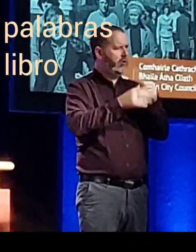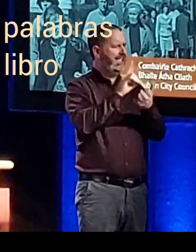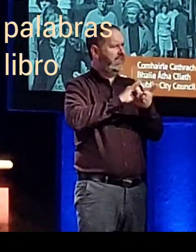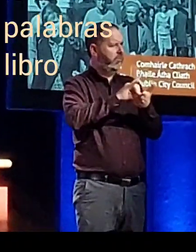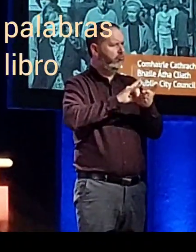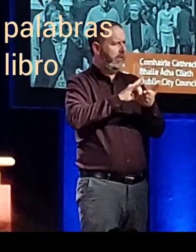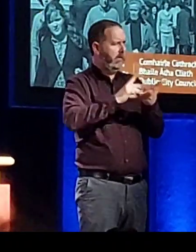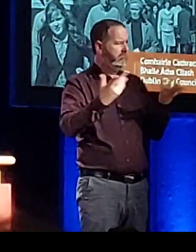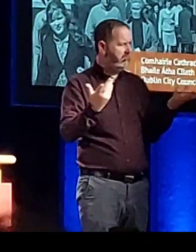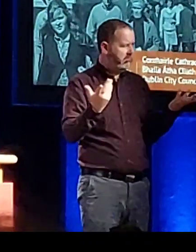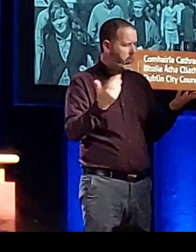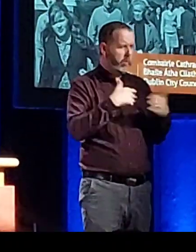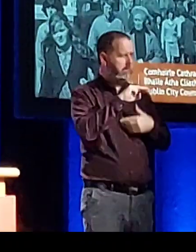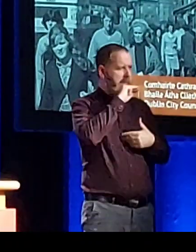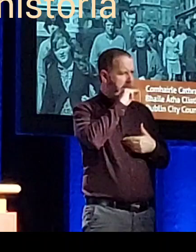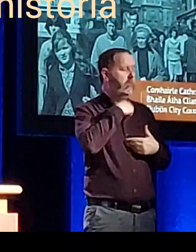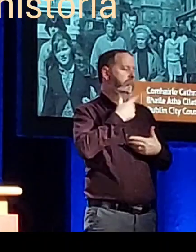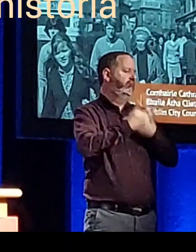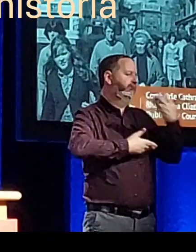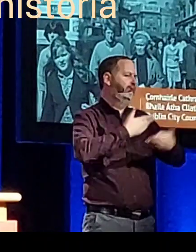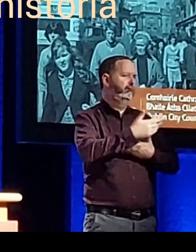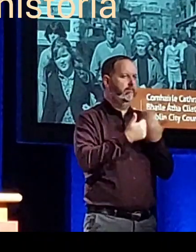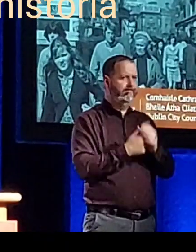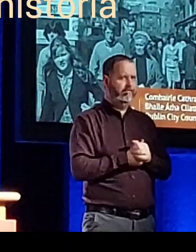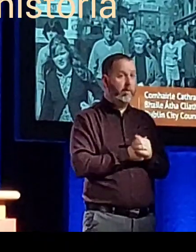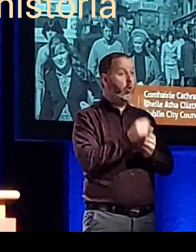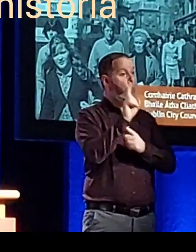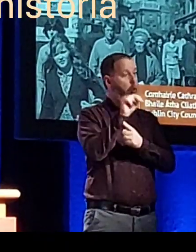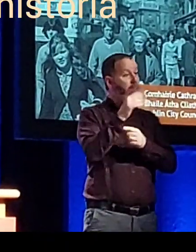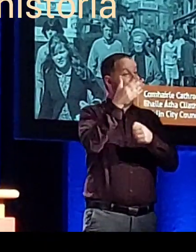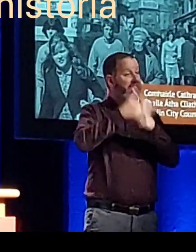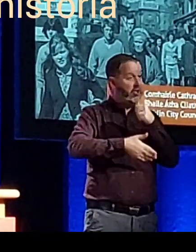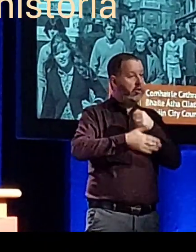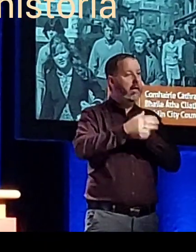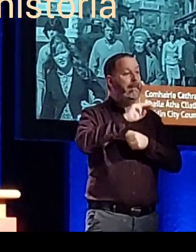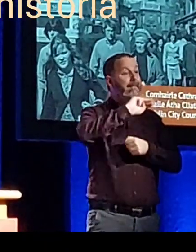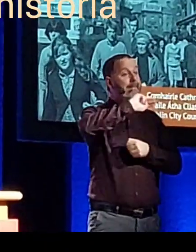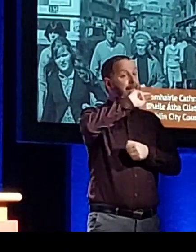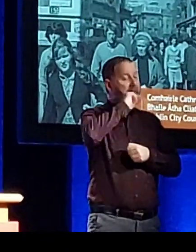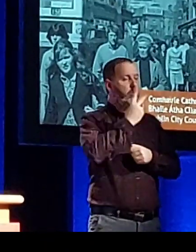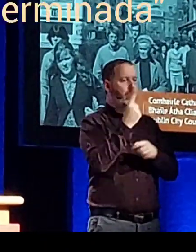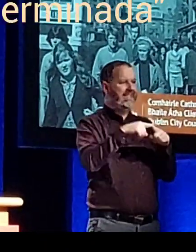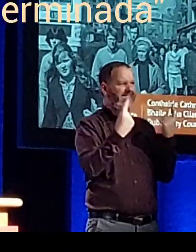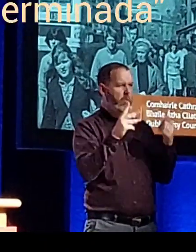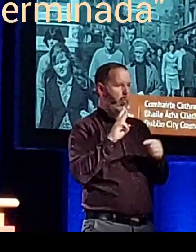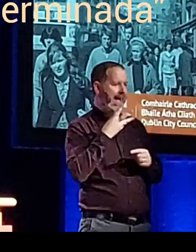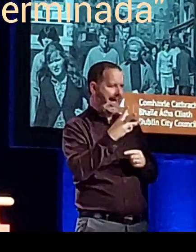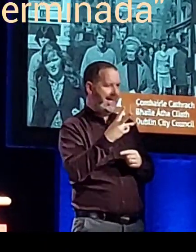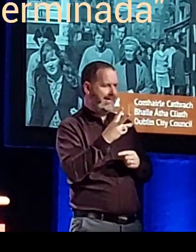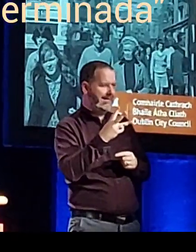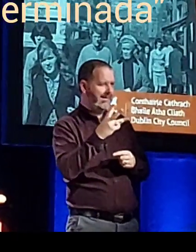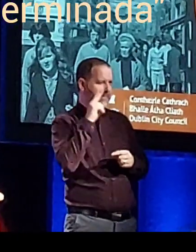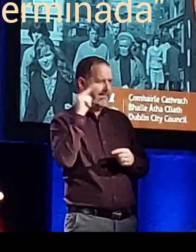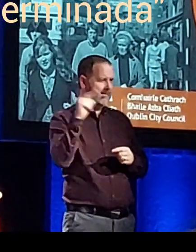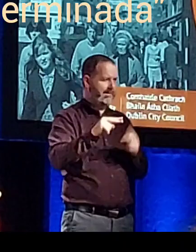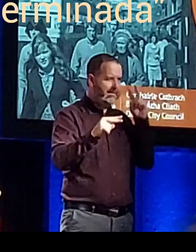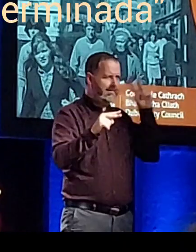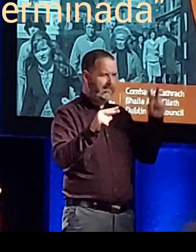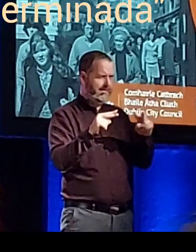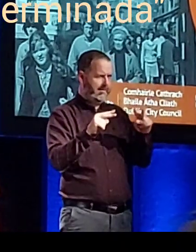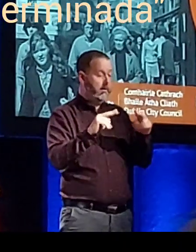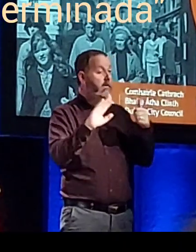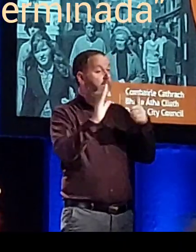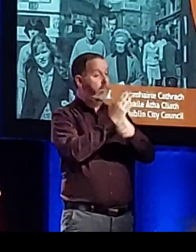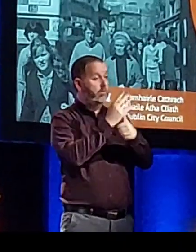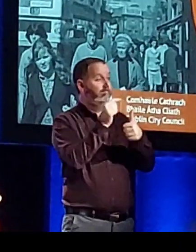History, and tell you what I mean by this. And I mean unfinished in two different senses, really. The first one is